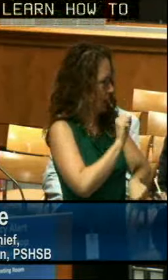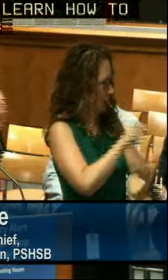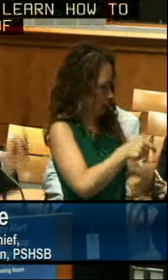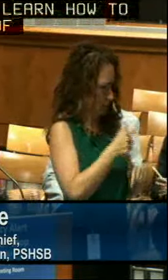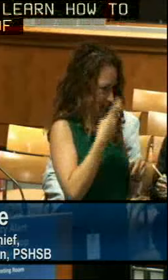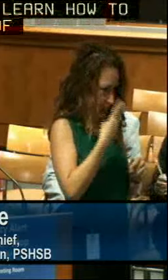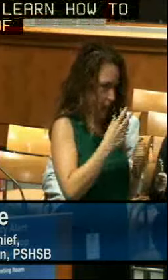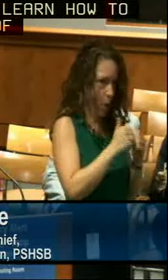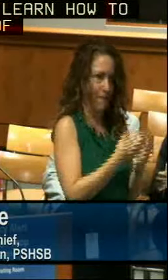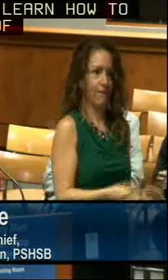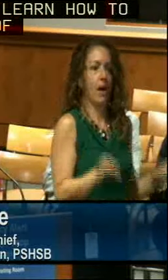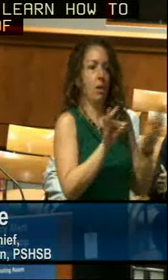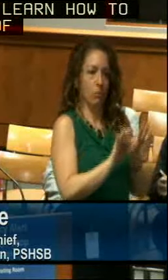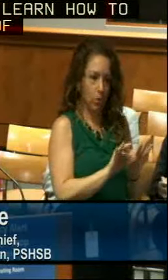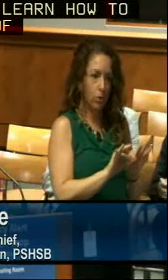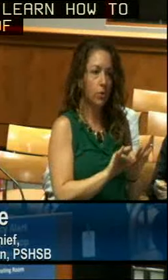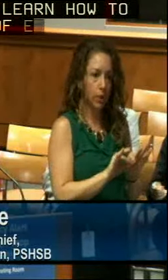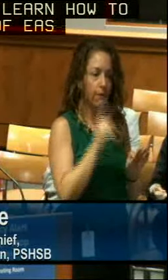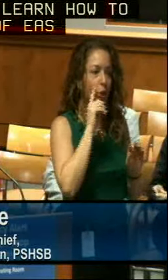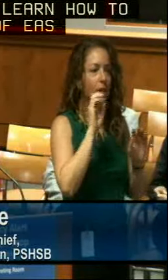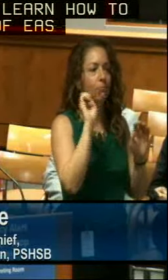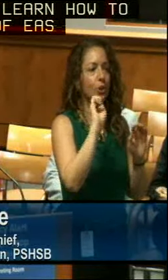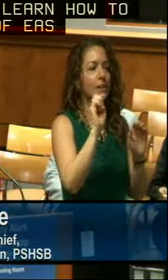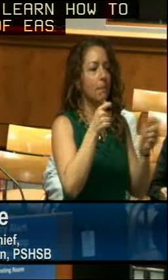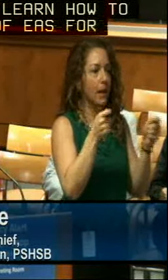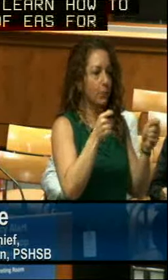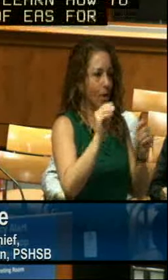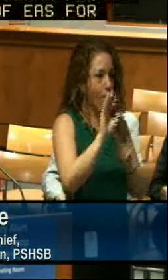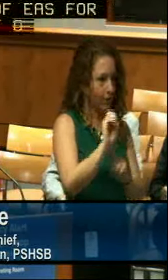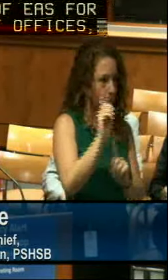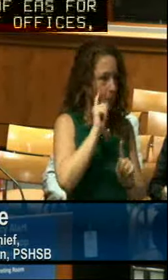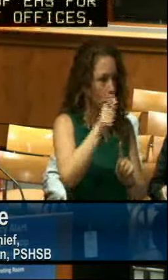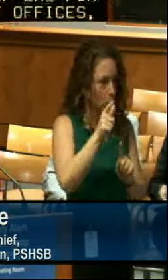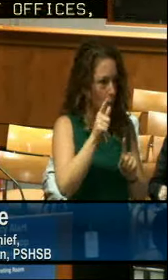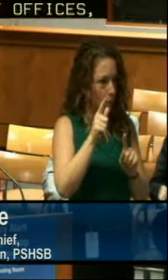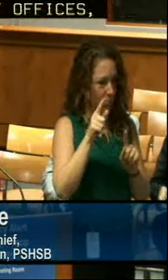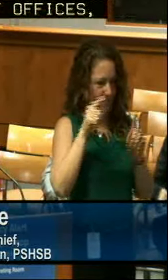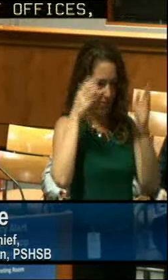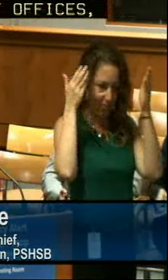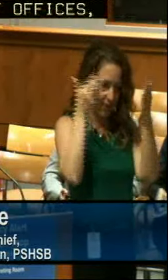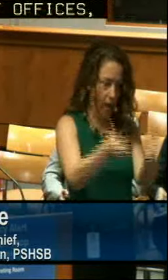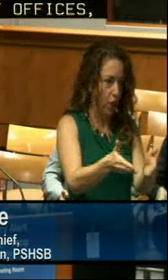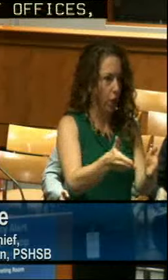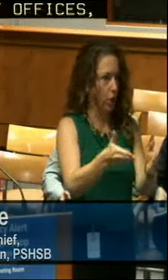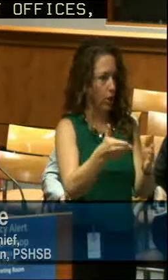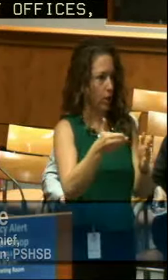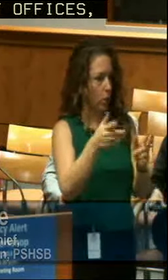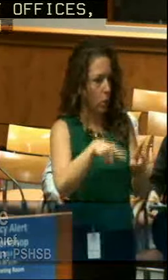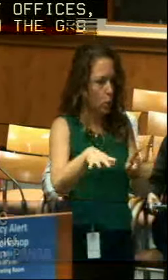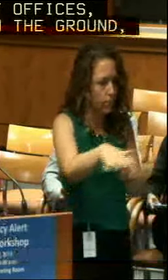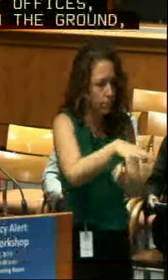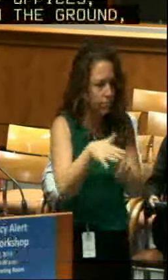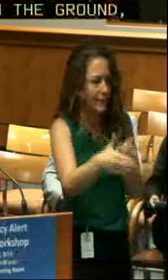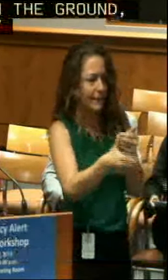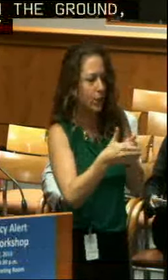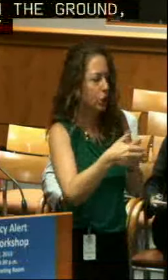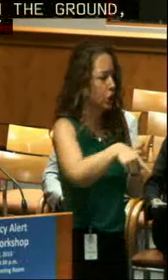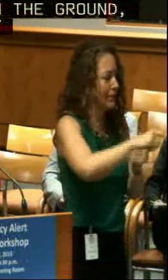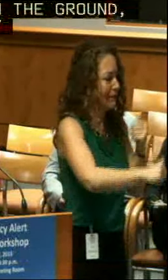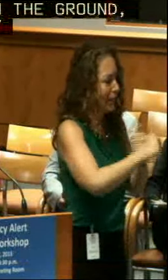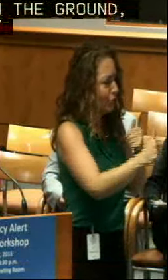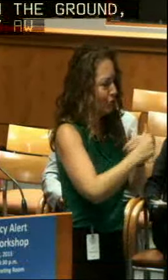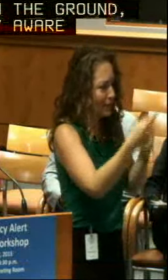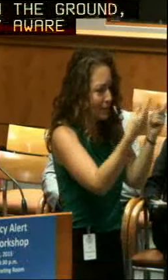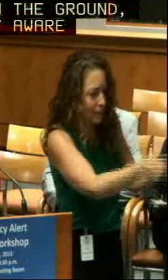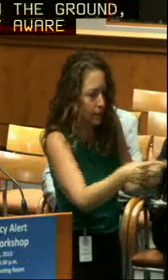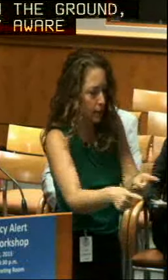folks who are on the ground, the most immediately aware of dangers to the lives of the folks in their community. And we are very,